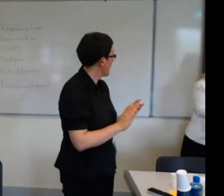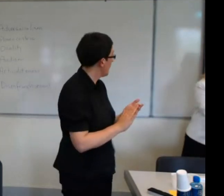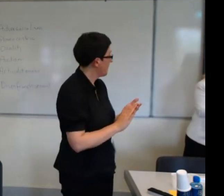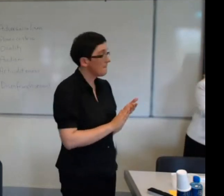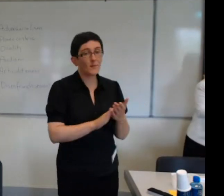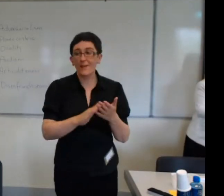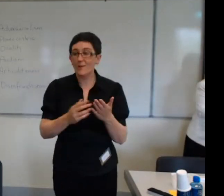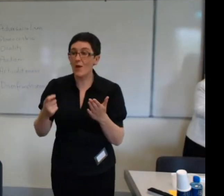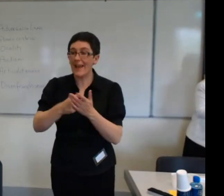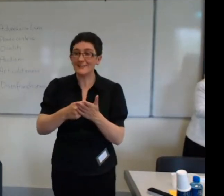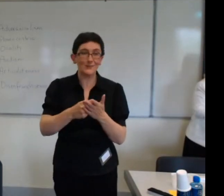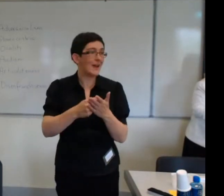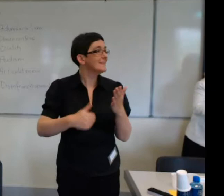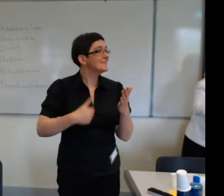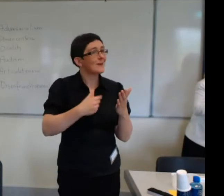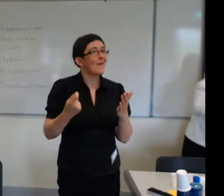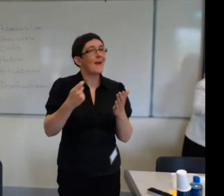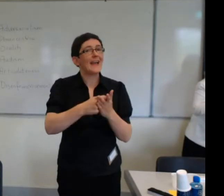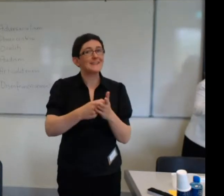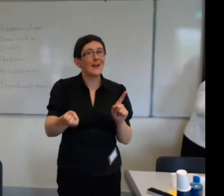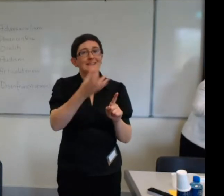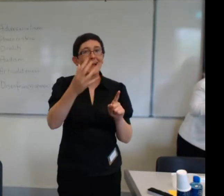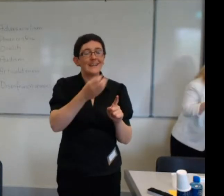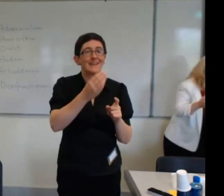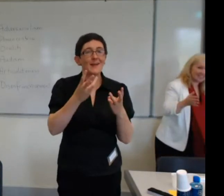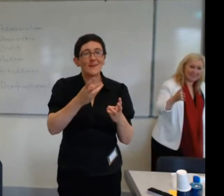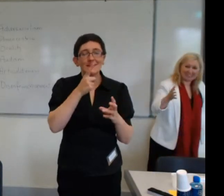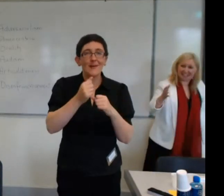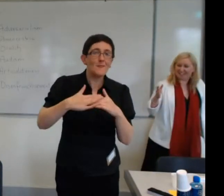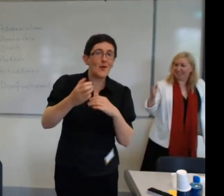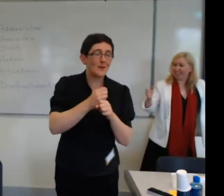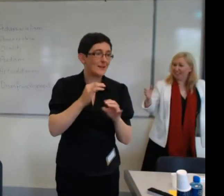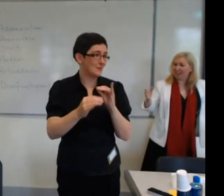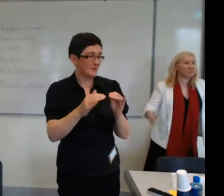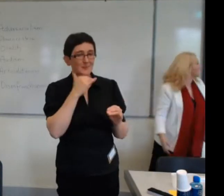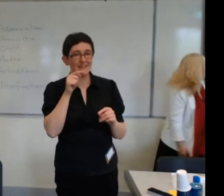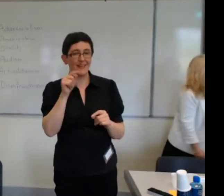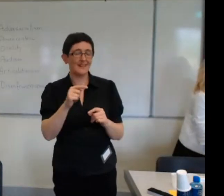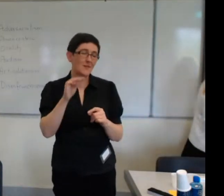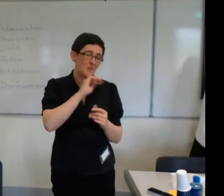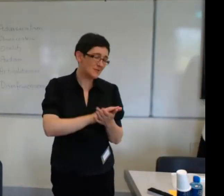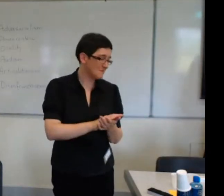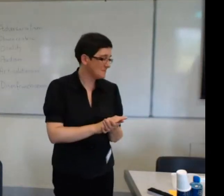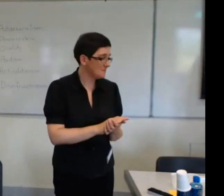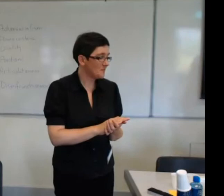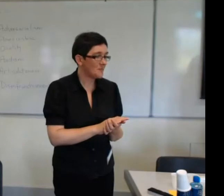few extra slides this morning because I thought, I want to say some more about interpretation because that's really a critical thing. And I'm kind